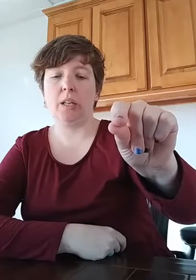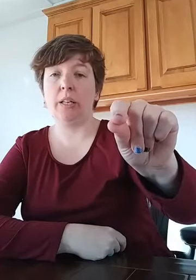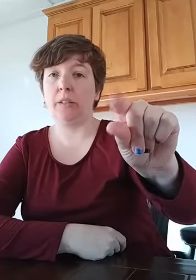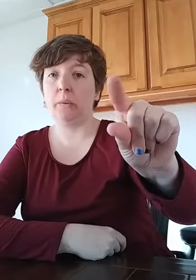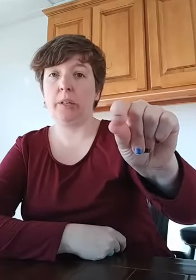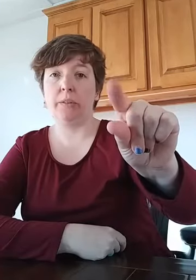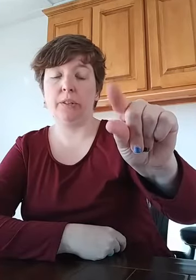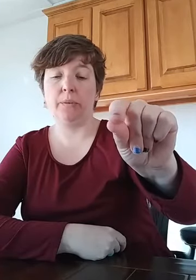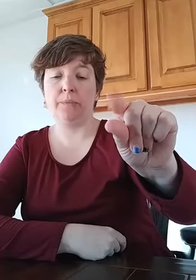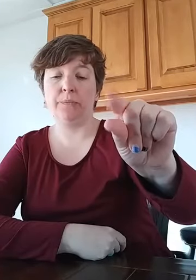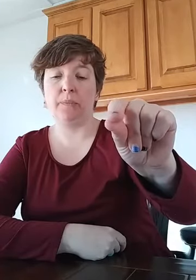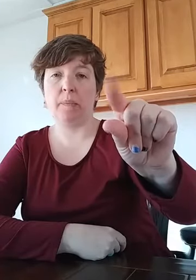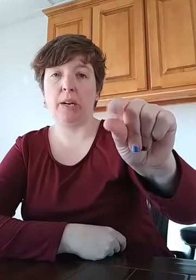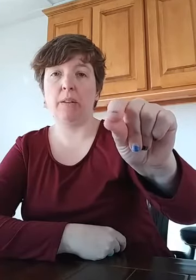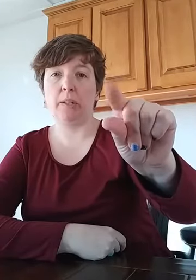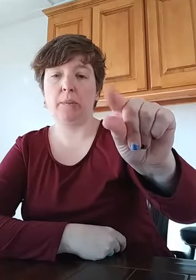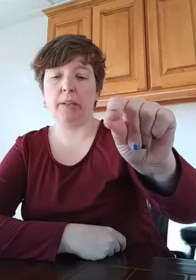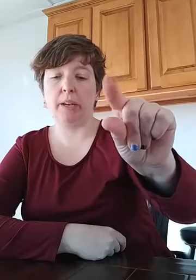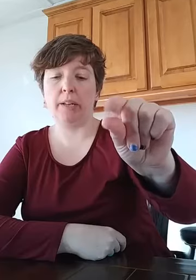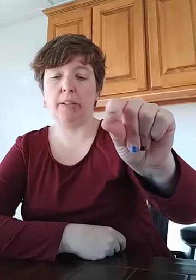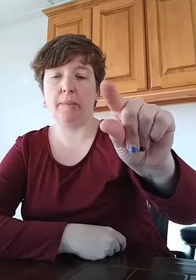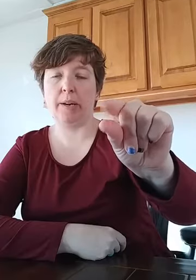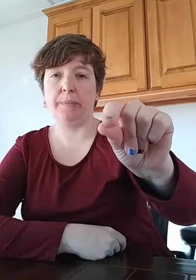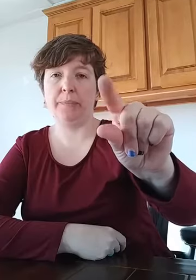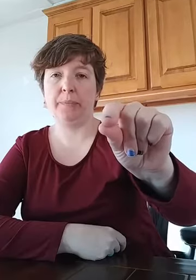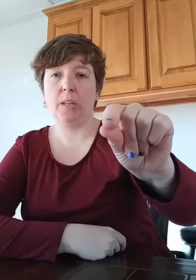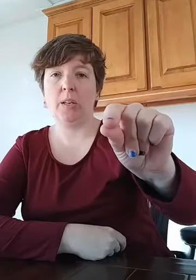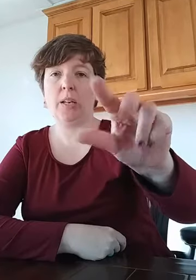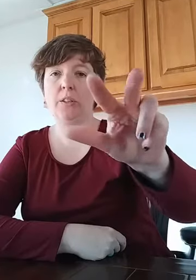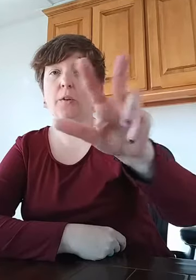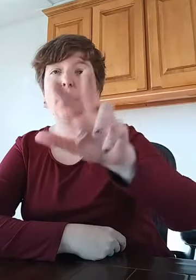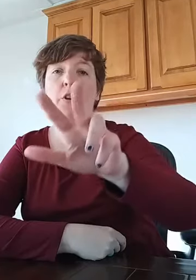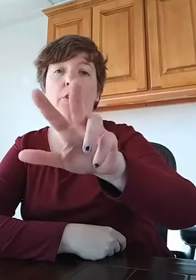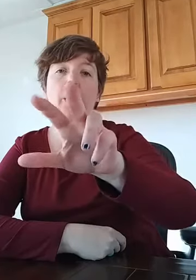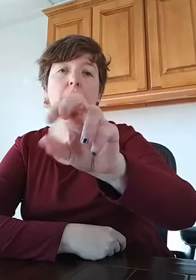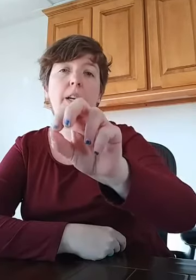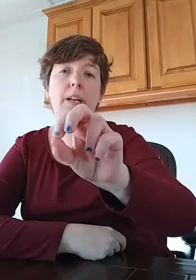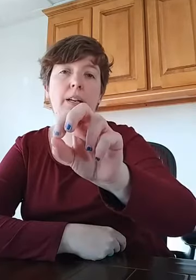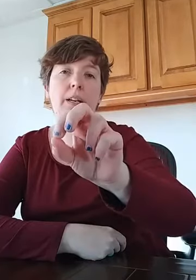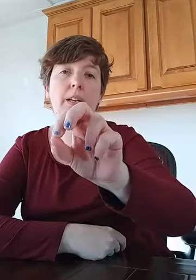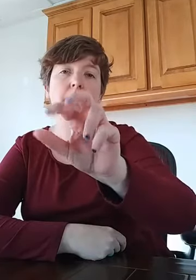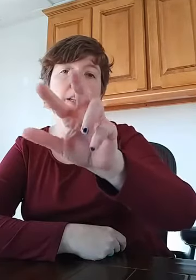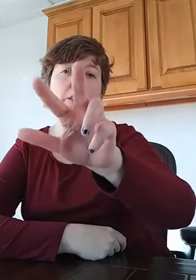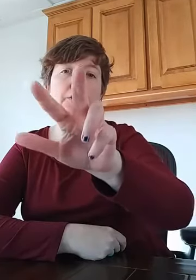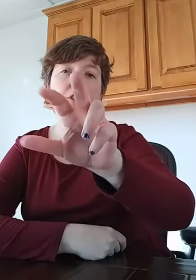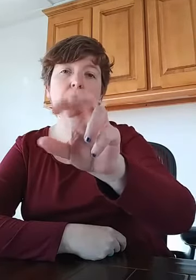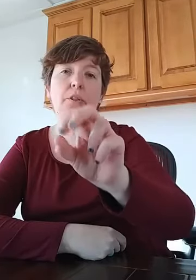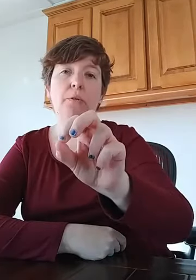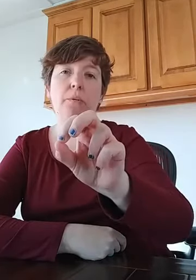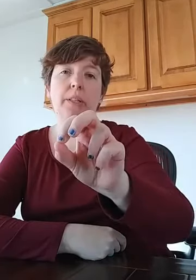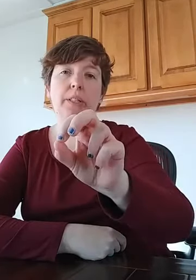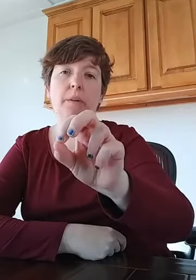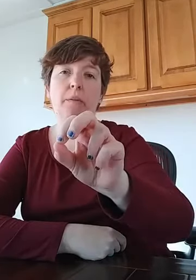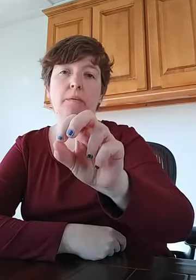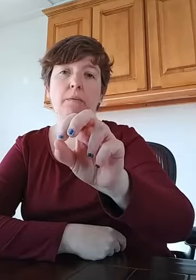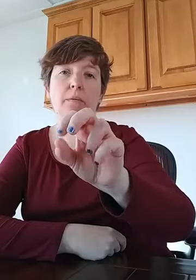It's weird too, but I'll explain that here in a minute. Okay, so 30, you're just going to do 3, 0.